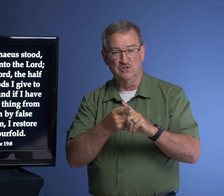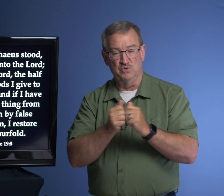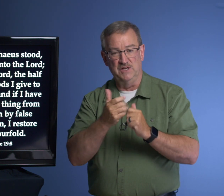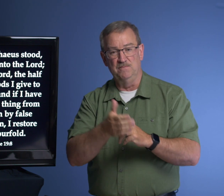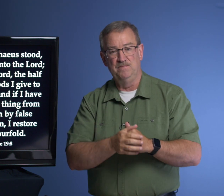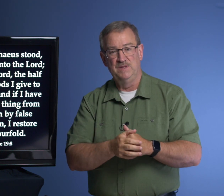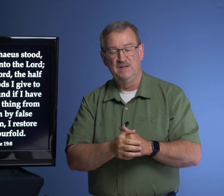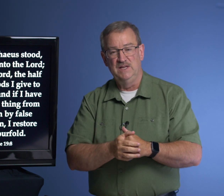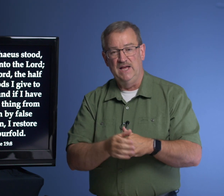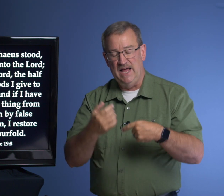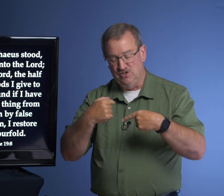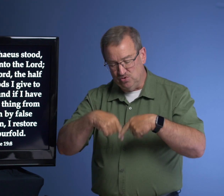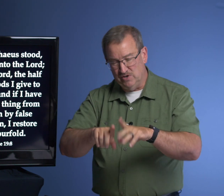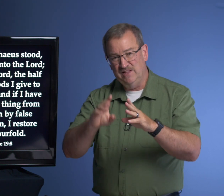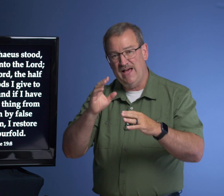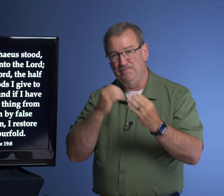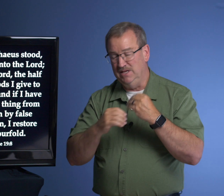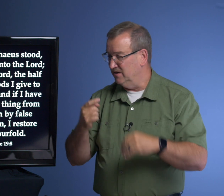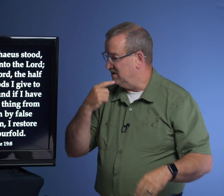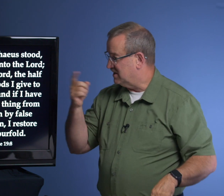with him. And during that meal, he said